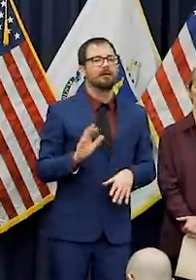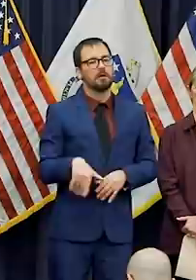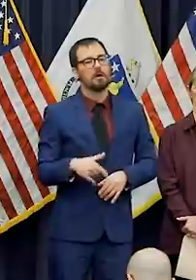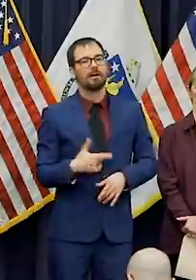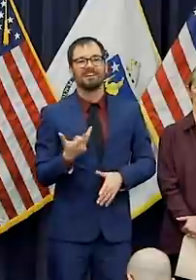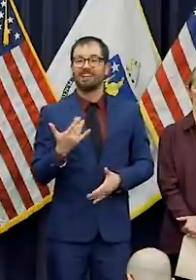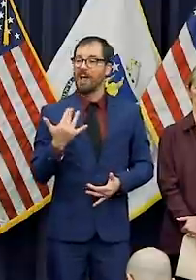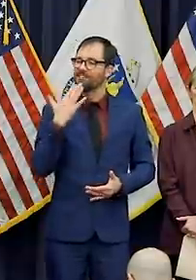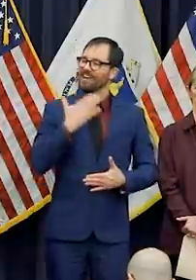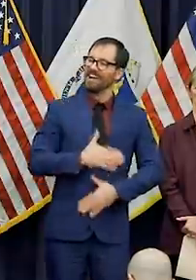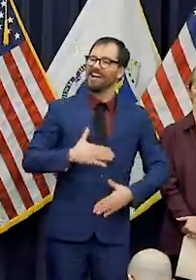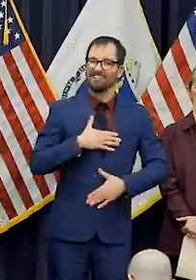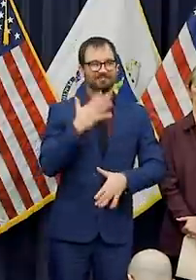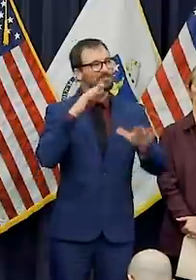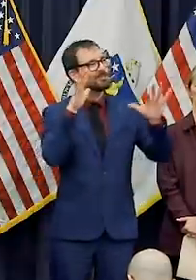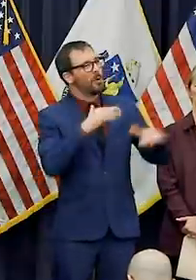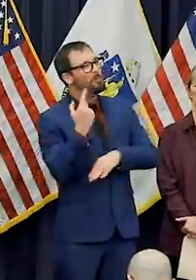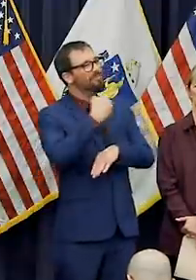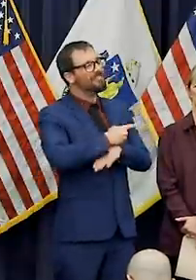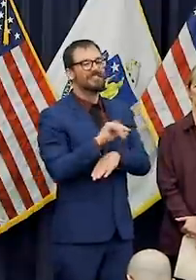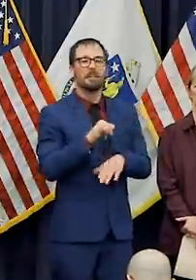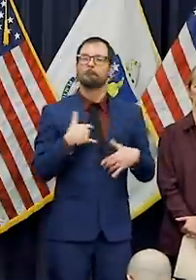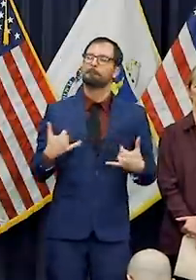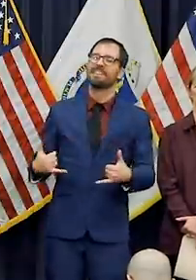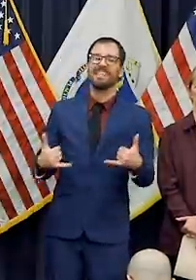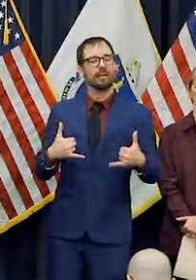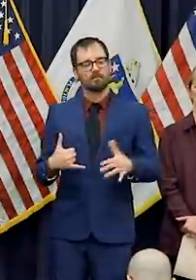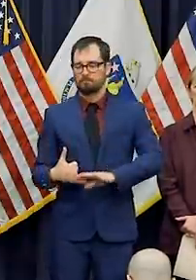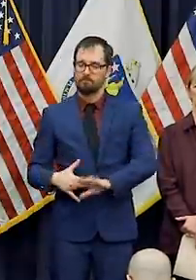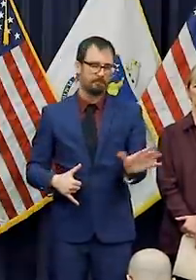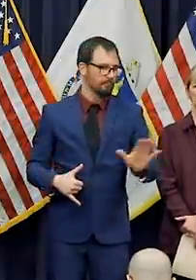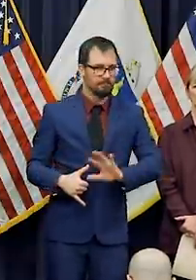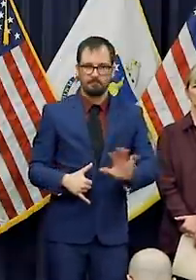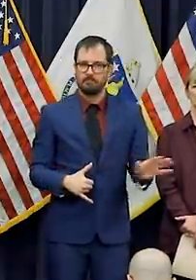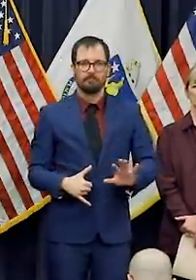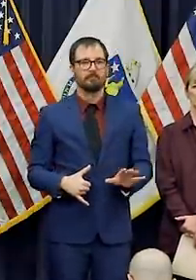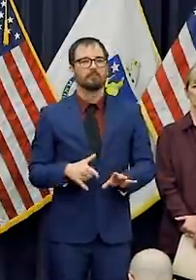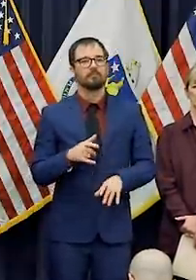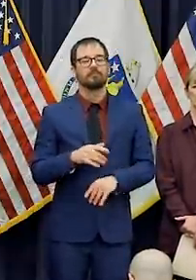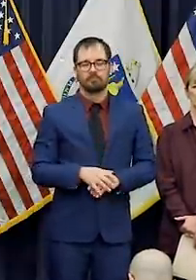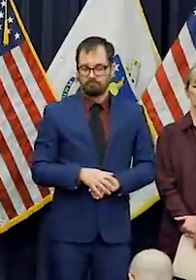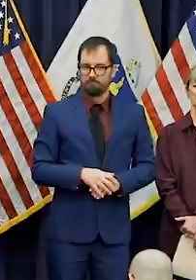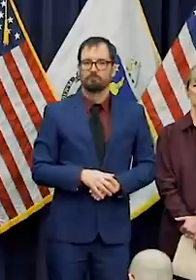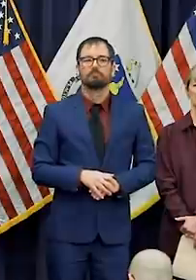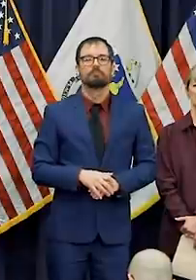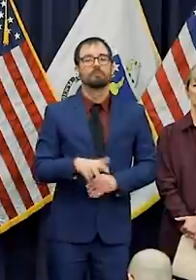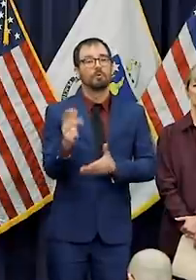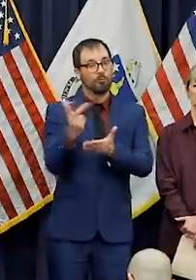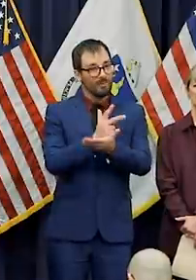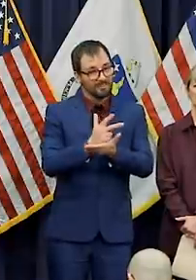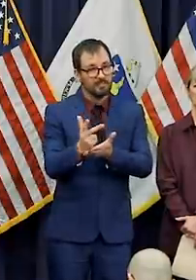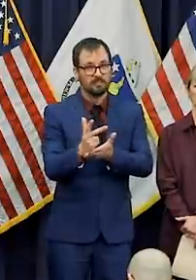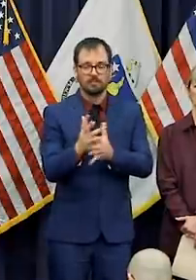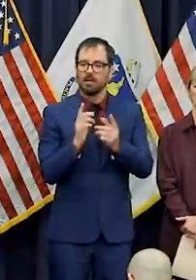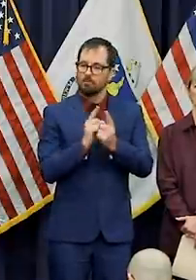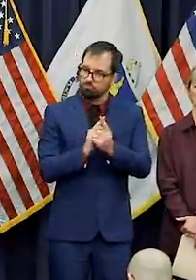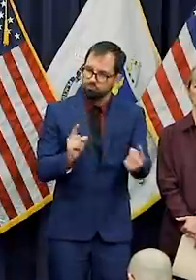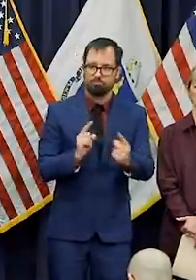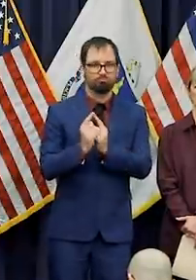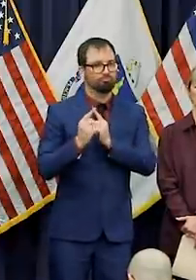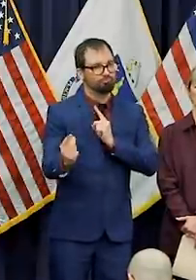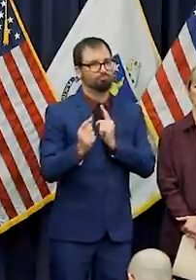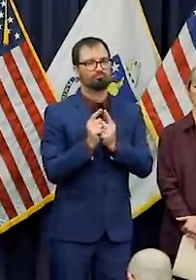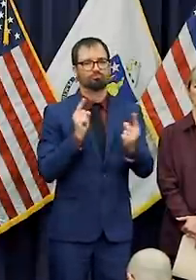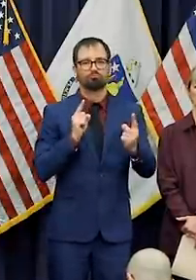home with only immediate family for the next 3 weeks. The Department of Elementary and Secondary Education will work